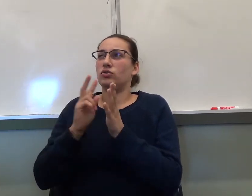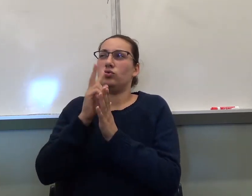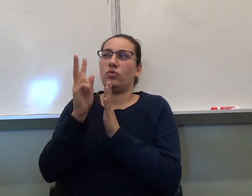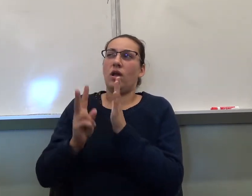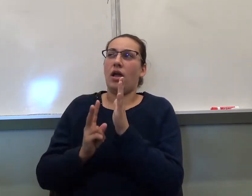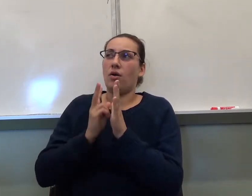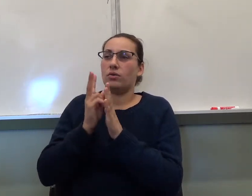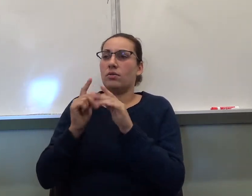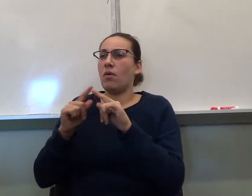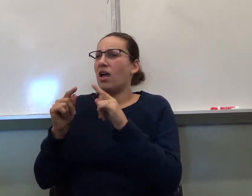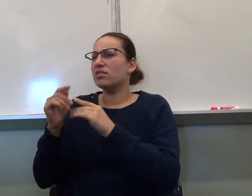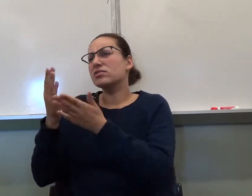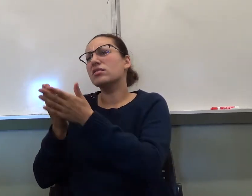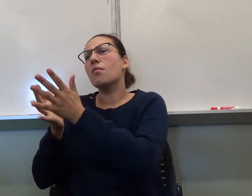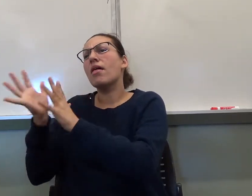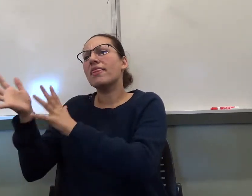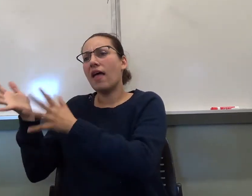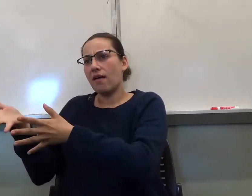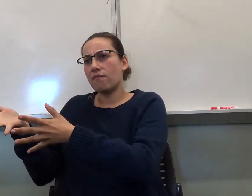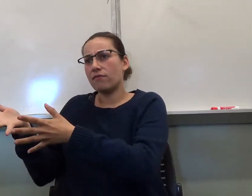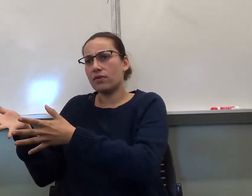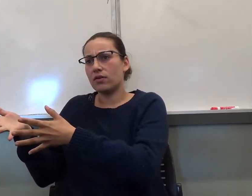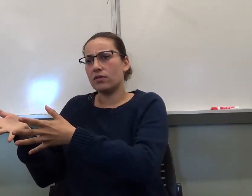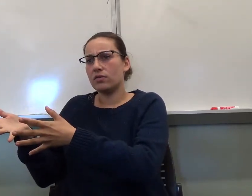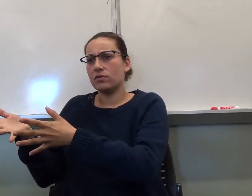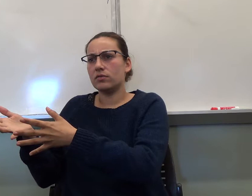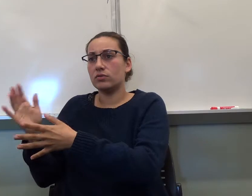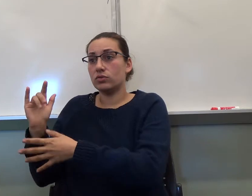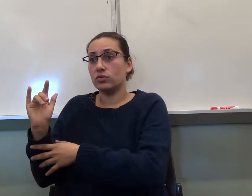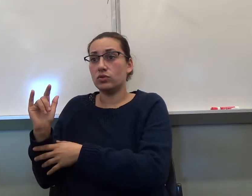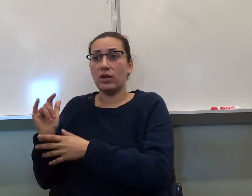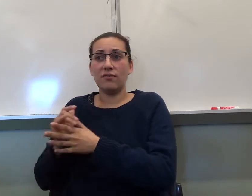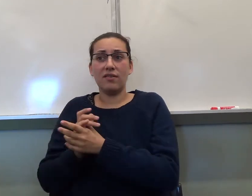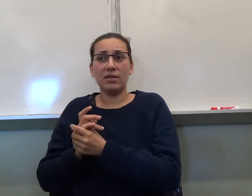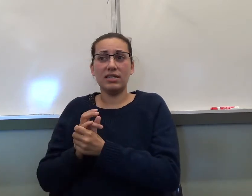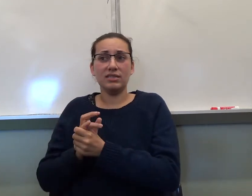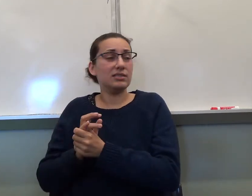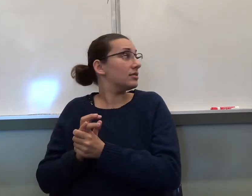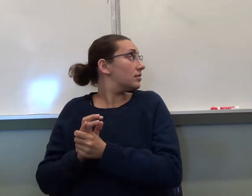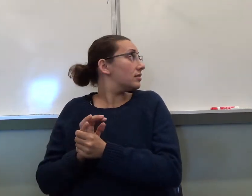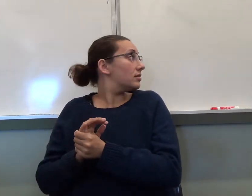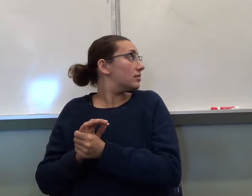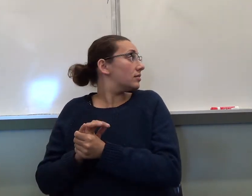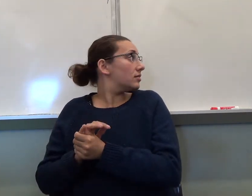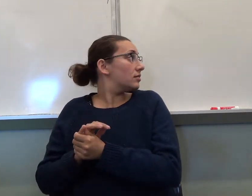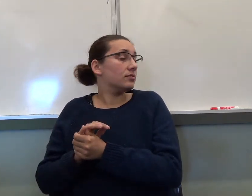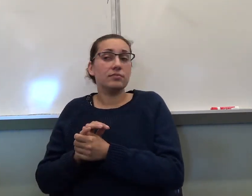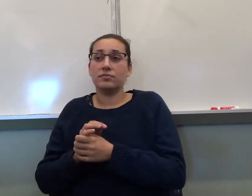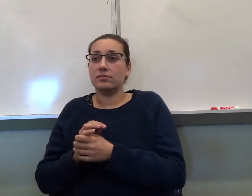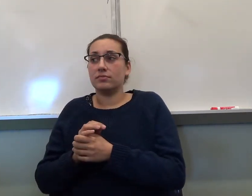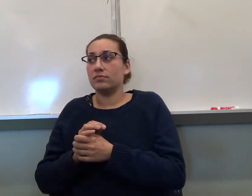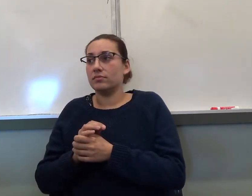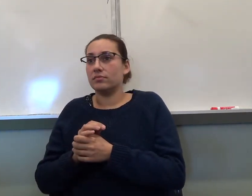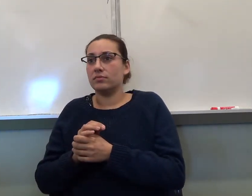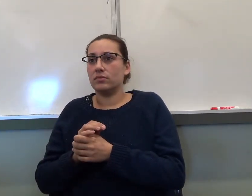there's some left over, because 2 hours is 120. 25 minutes? 155, so that's going to